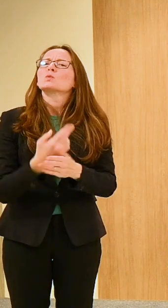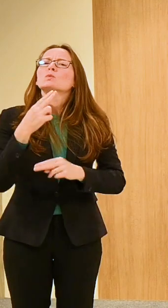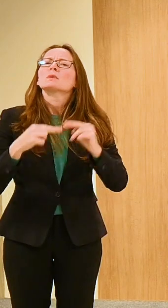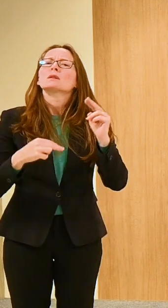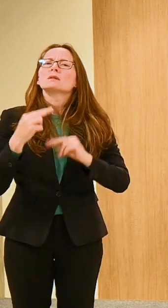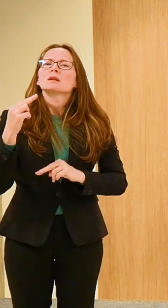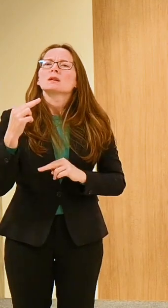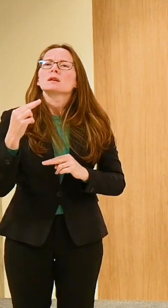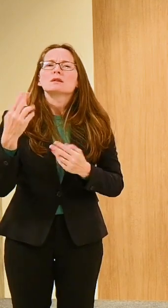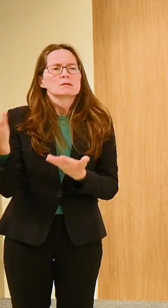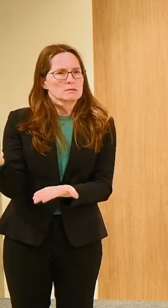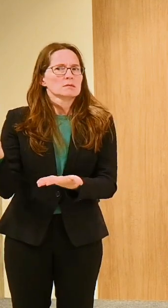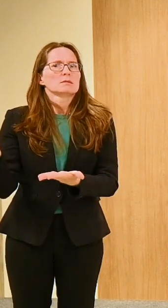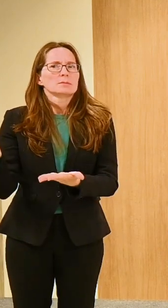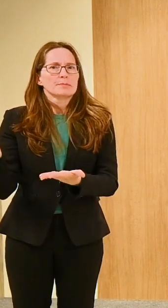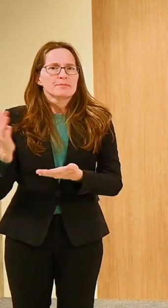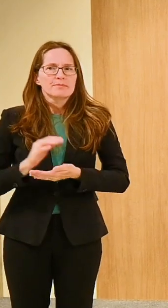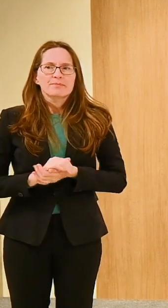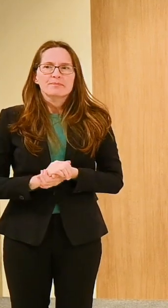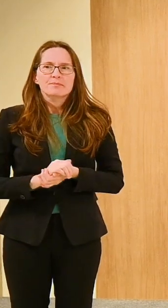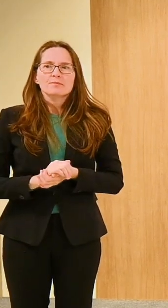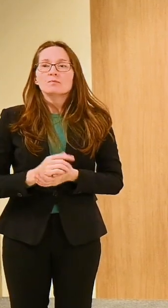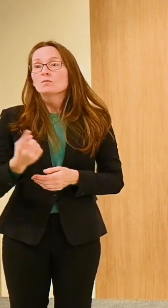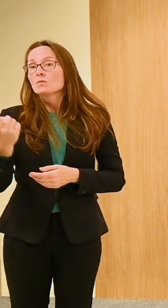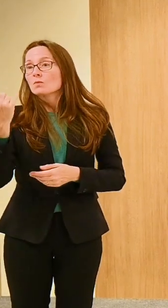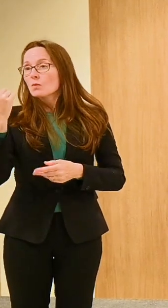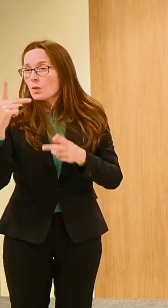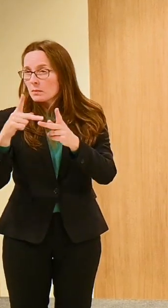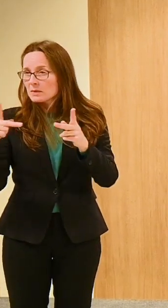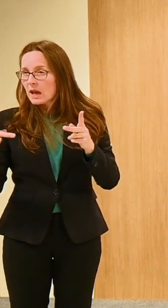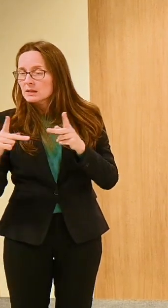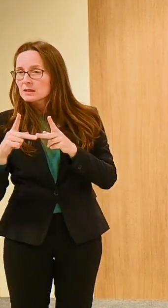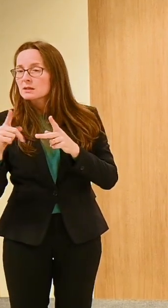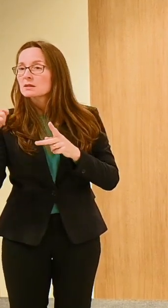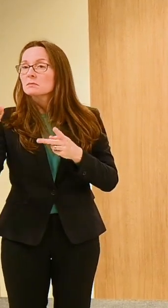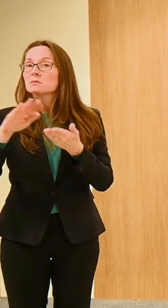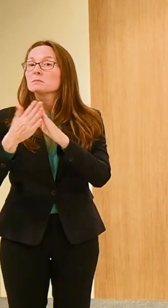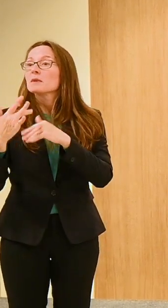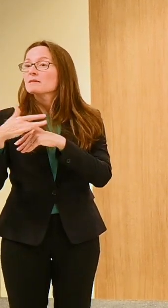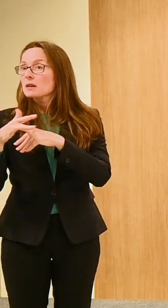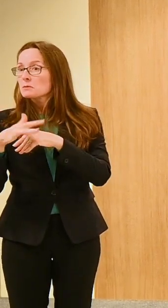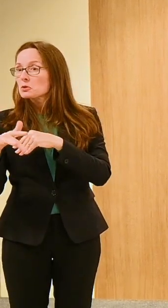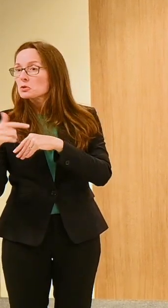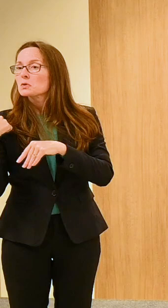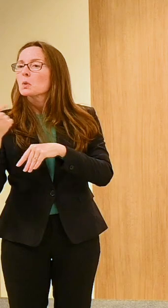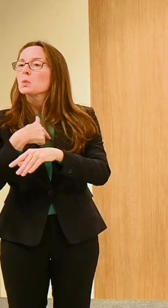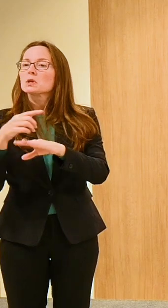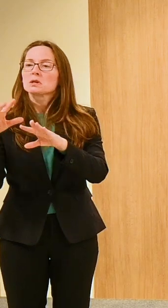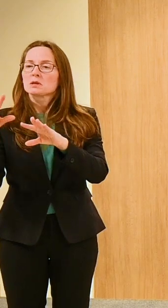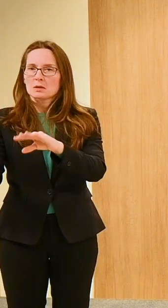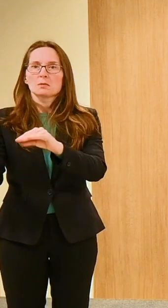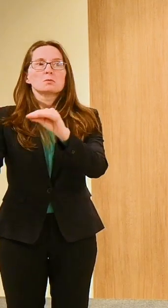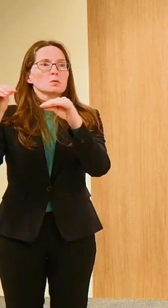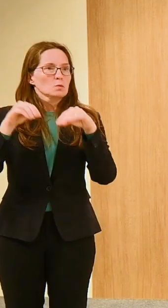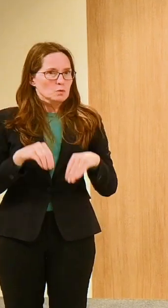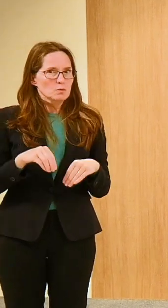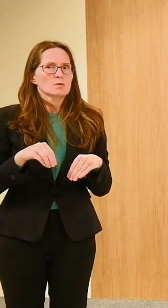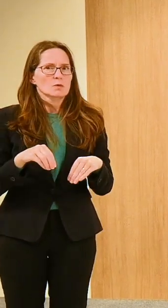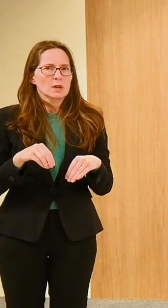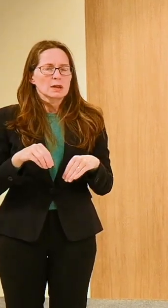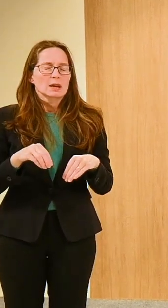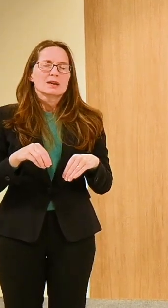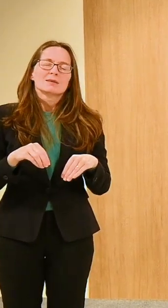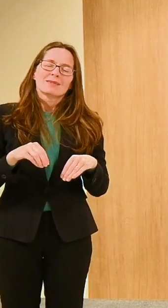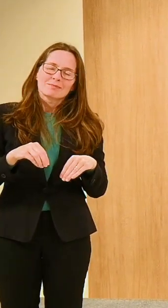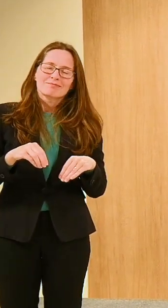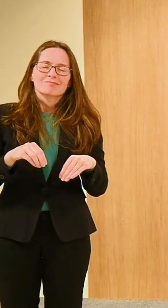it's fantastic. As that space cleared out, we came down here and we started looking at that. We had a little hiccup for a year and